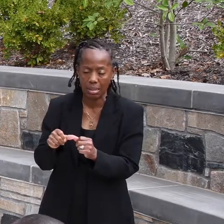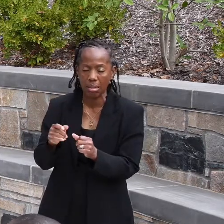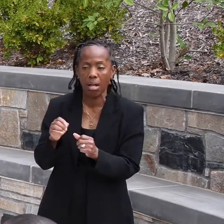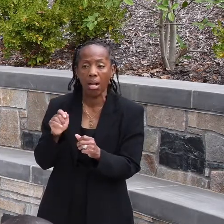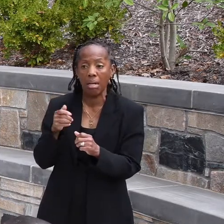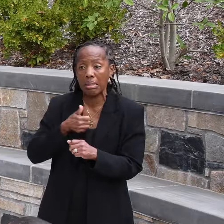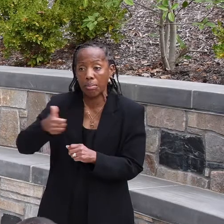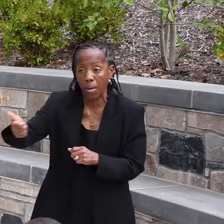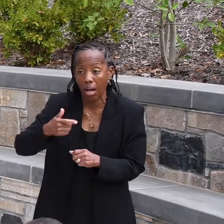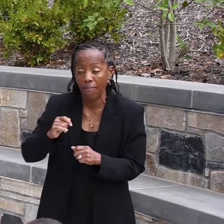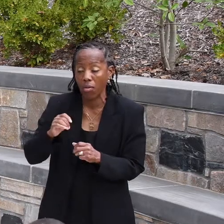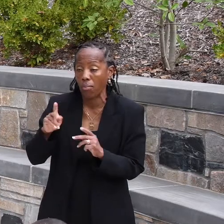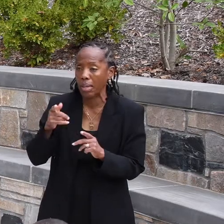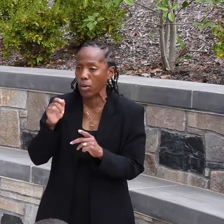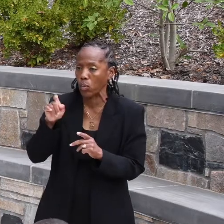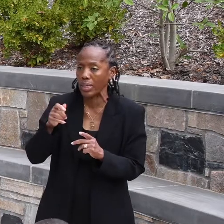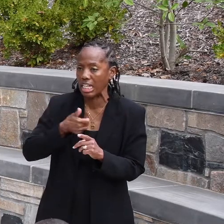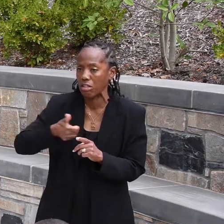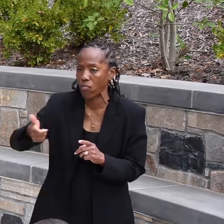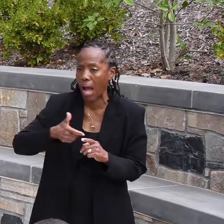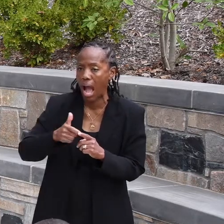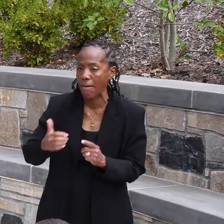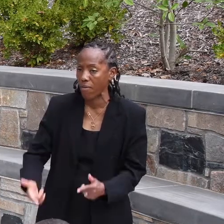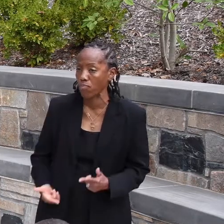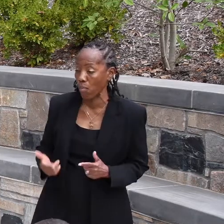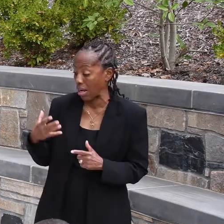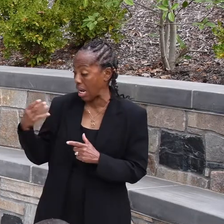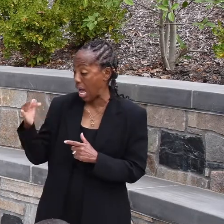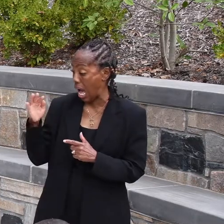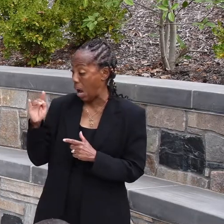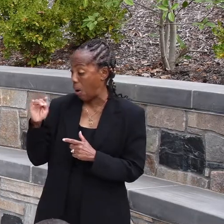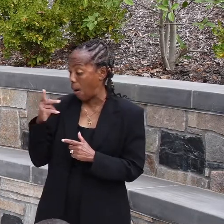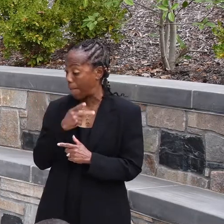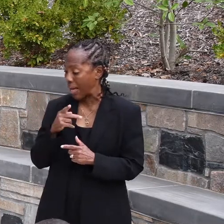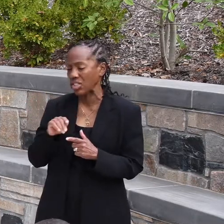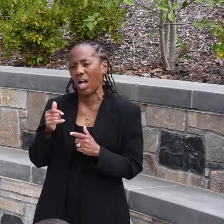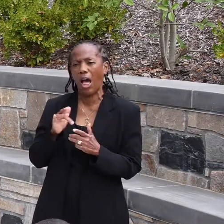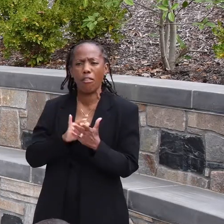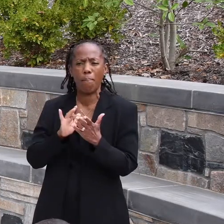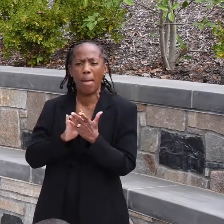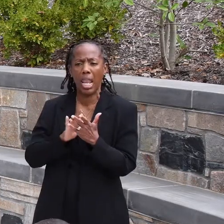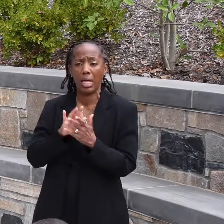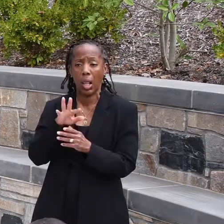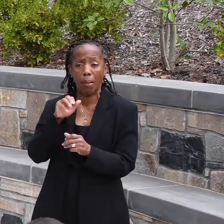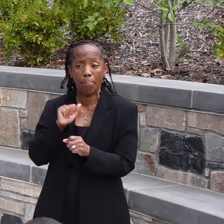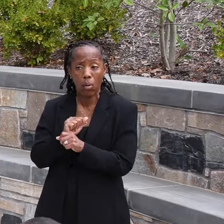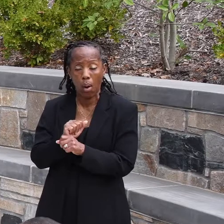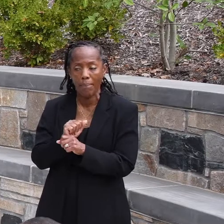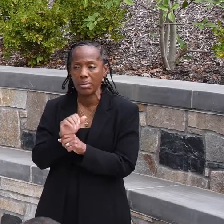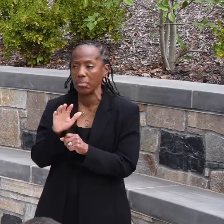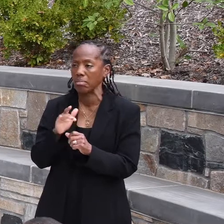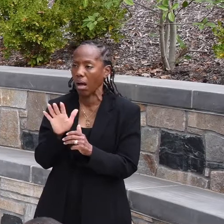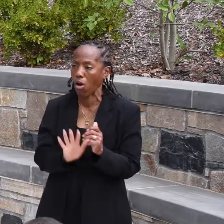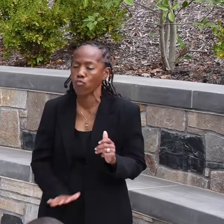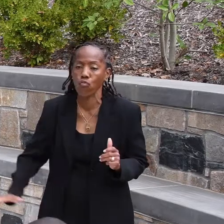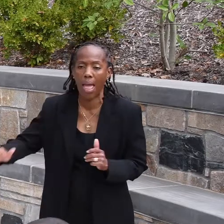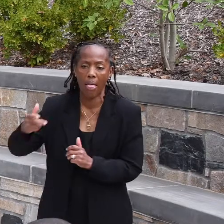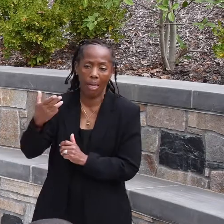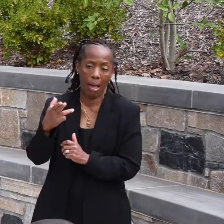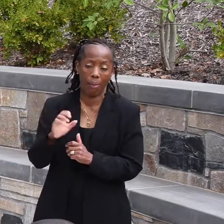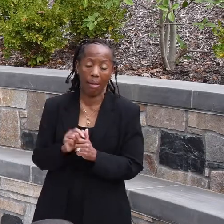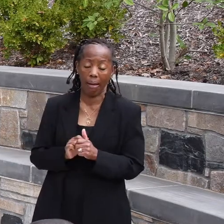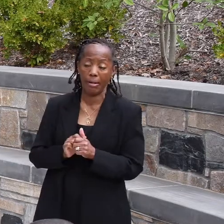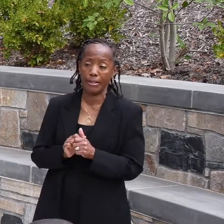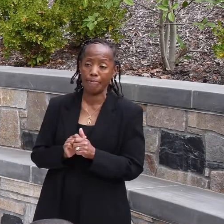who need rides from residential, outpatient, and other medical appointments across our county.